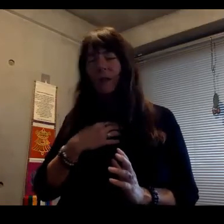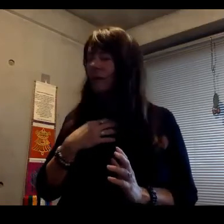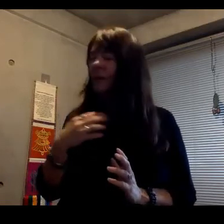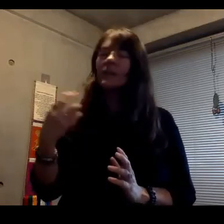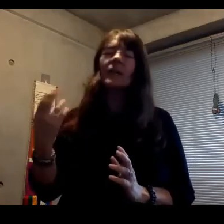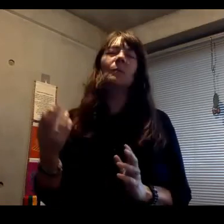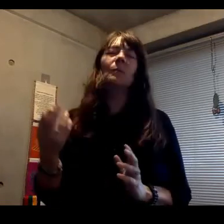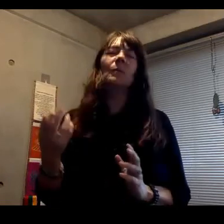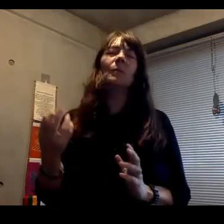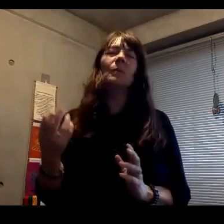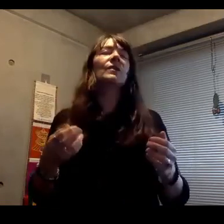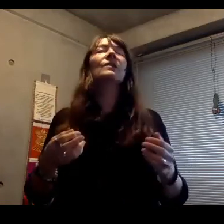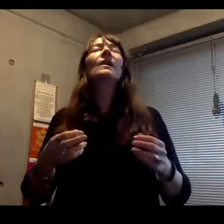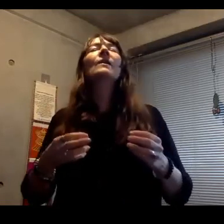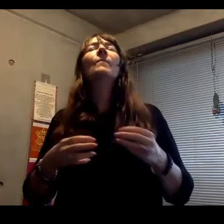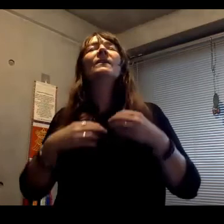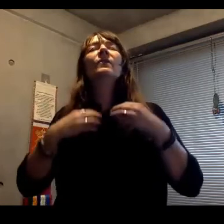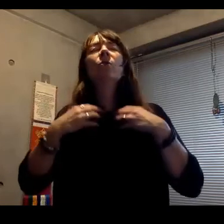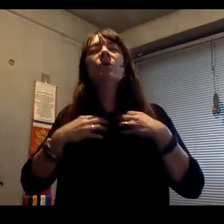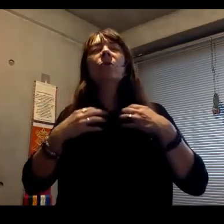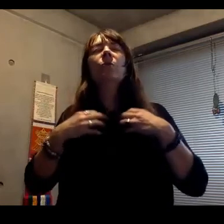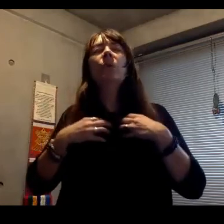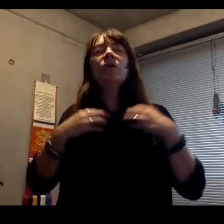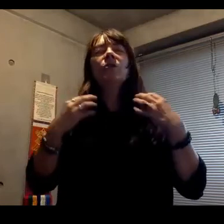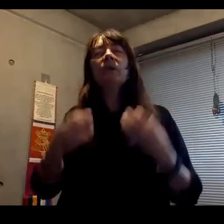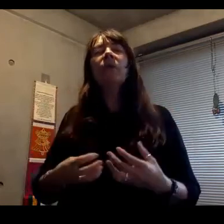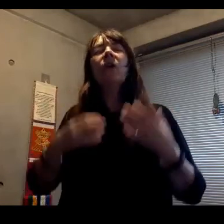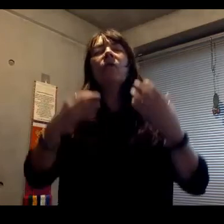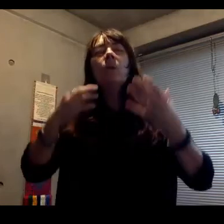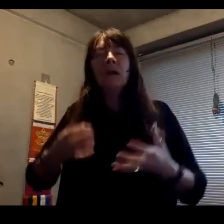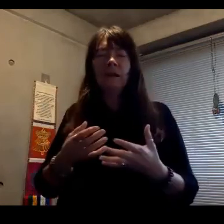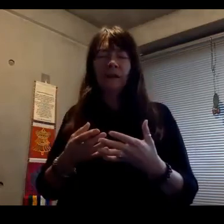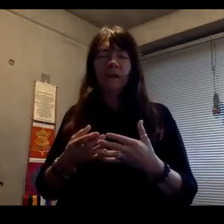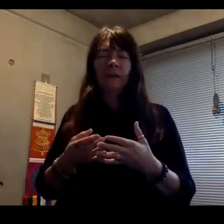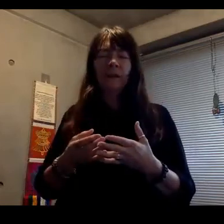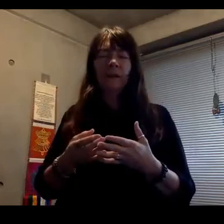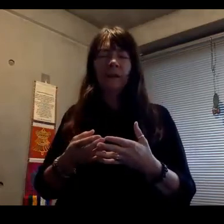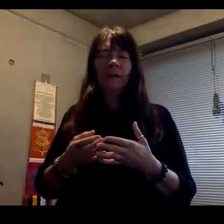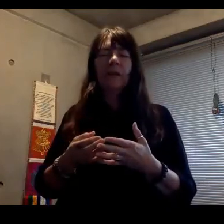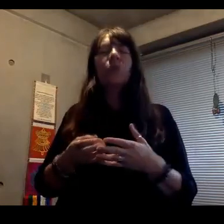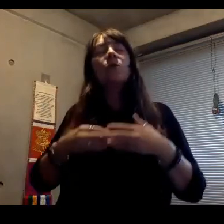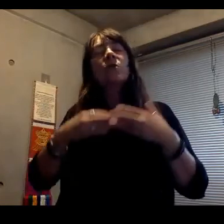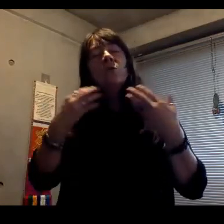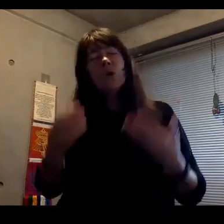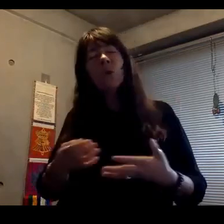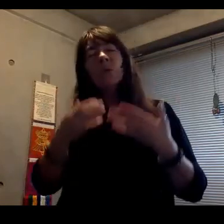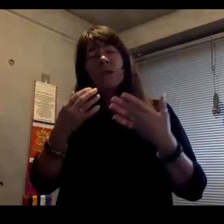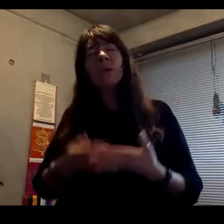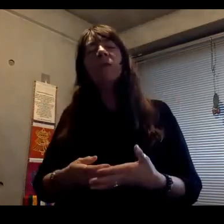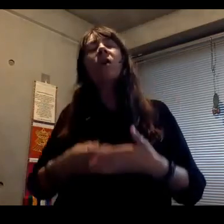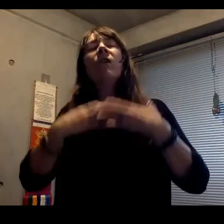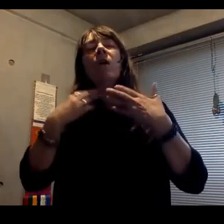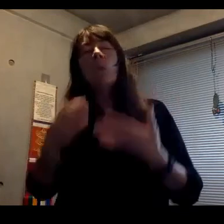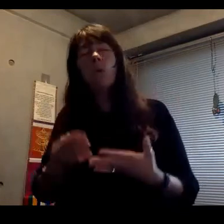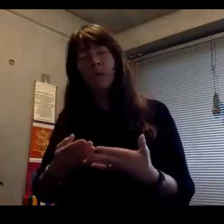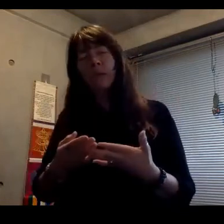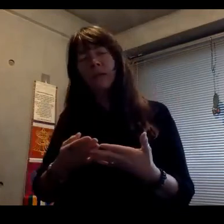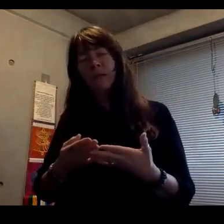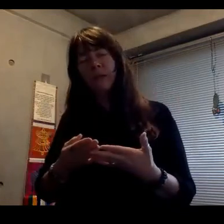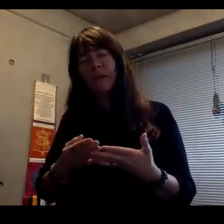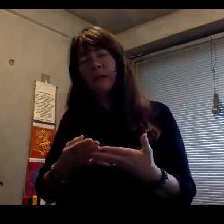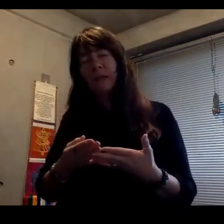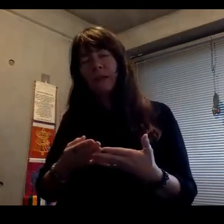Well, You'll have a hard time believing this. But those who wish to evolve will. Those who don't wish to evolve